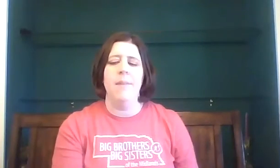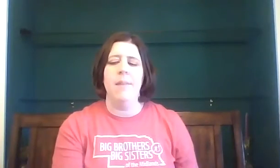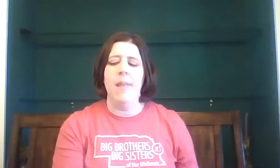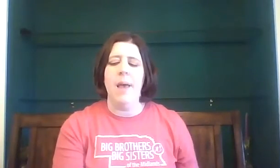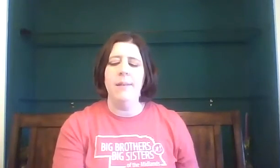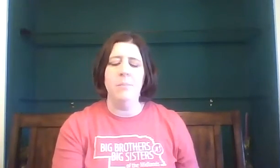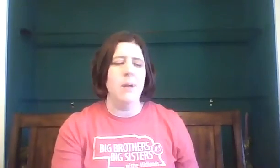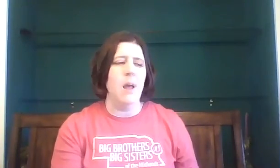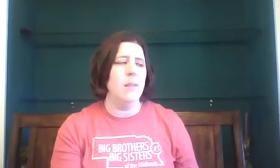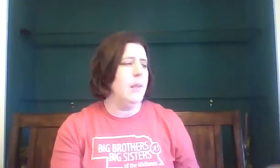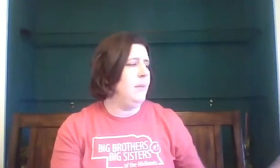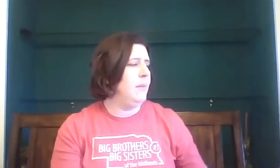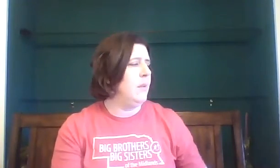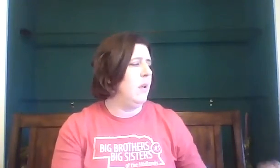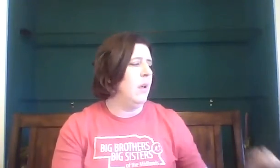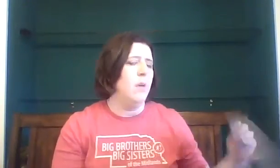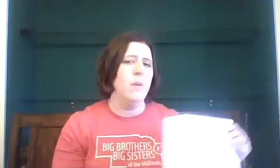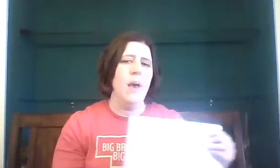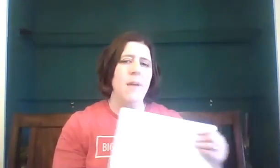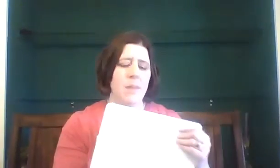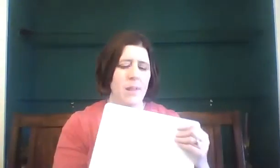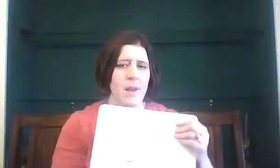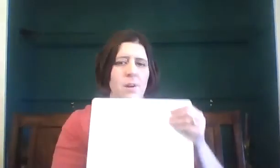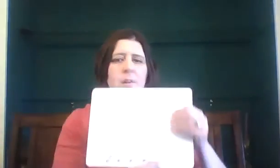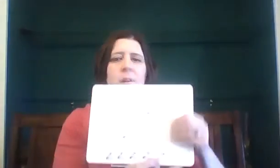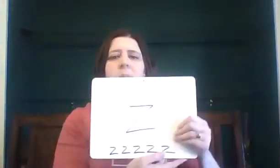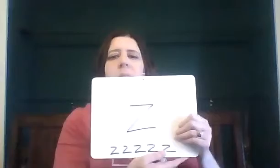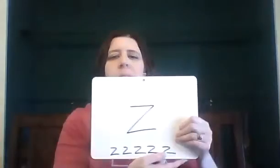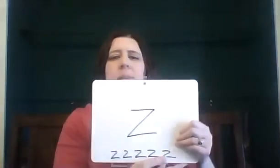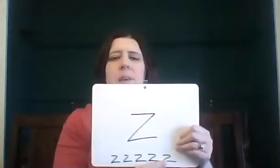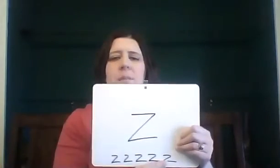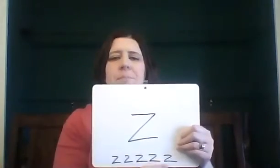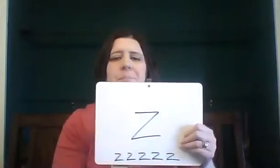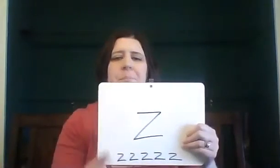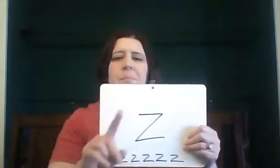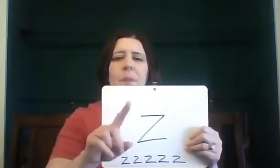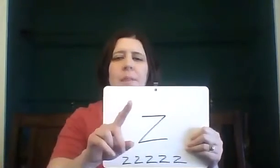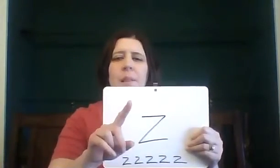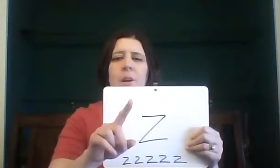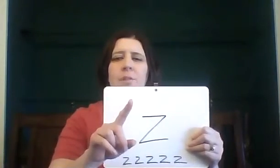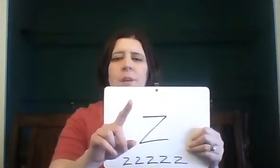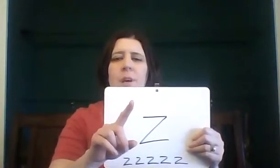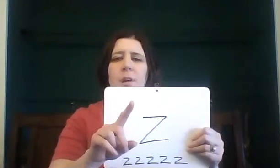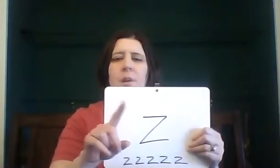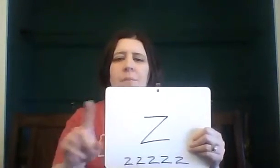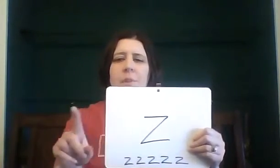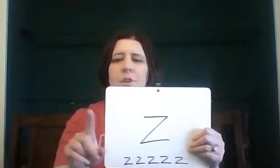then last but not least, we have the letter Z. And the letter Z, all you have to